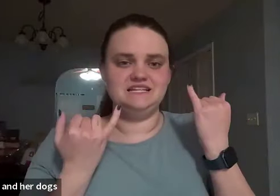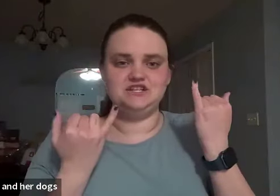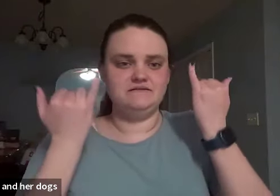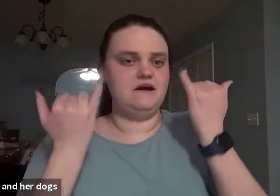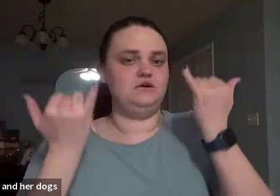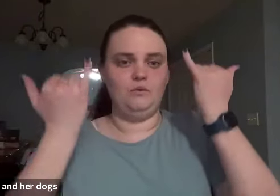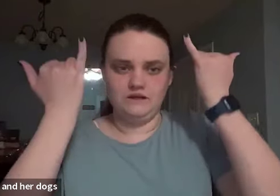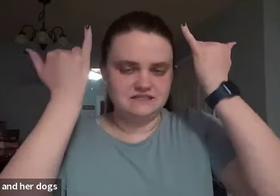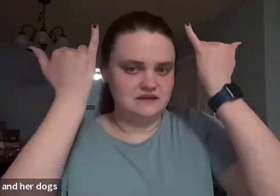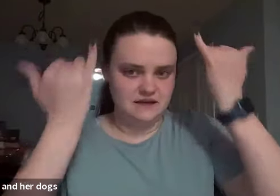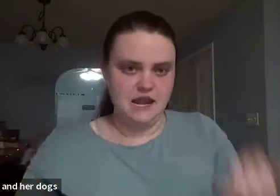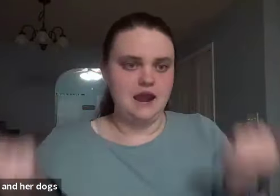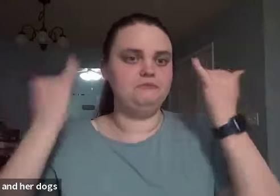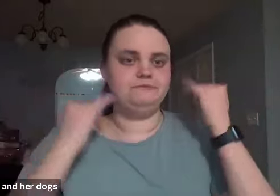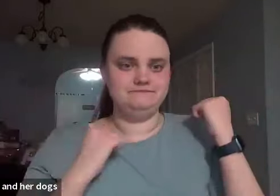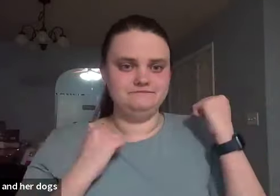It's like final, once and done. Now.